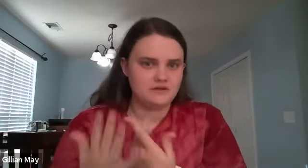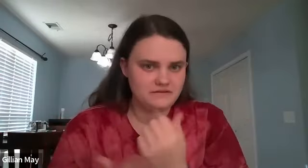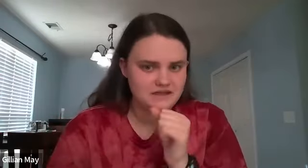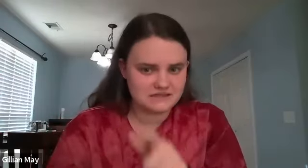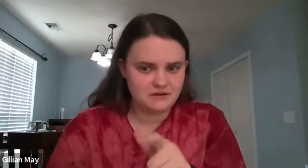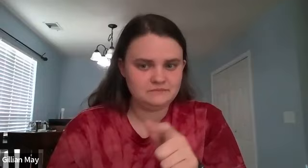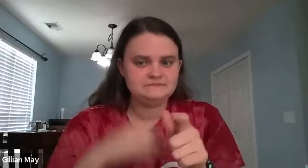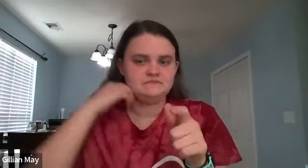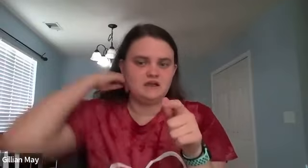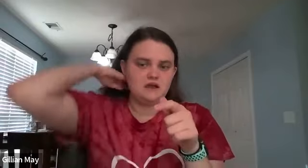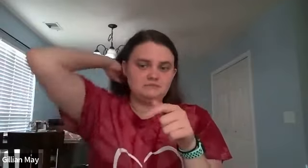of ASL,